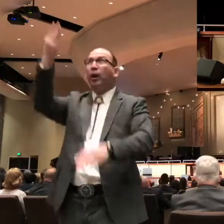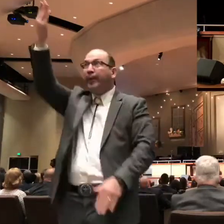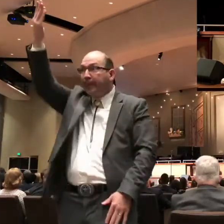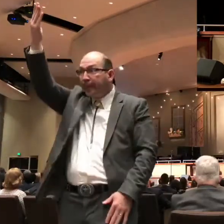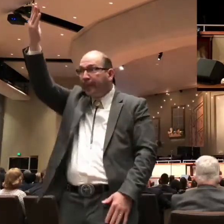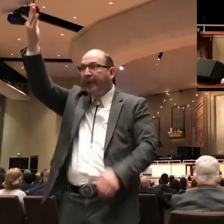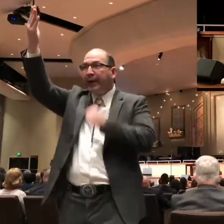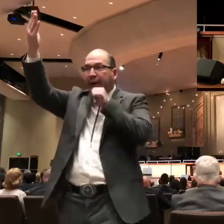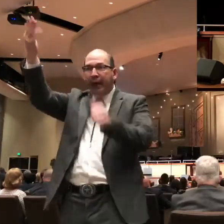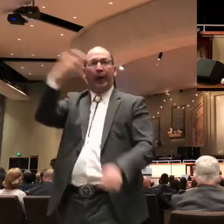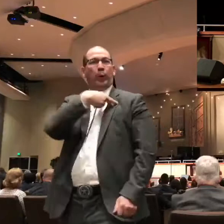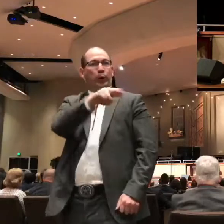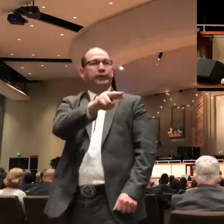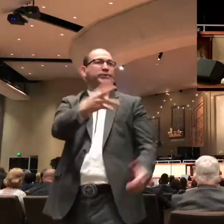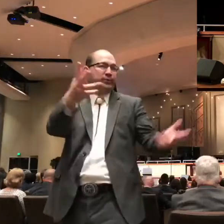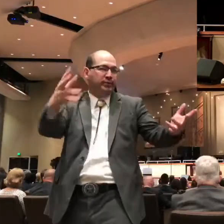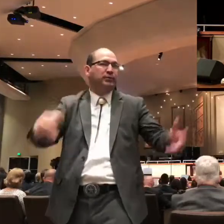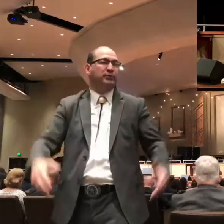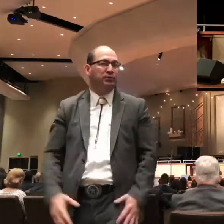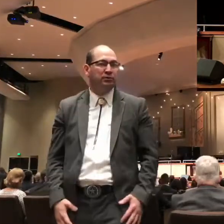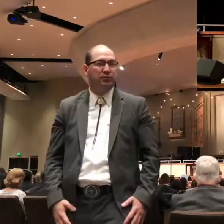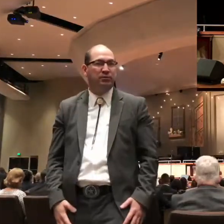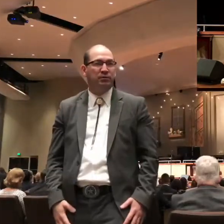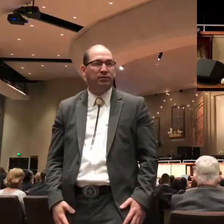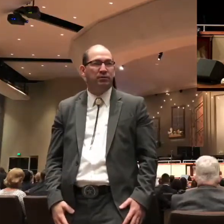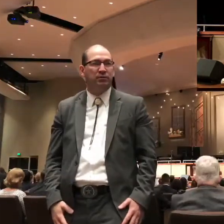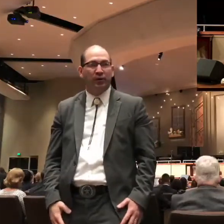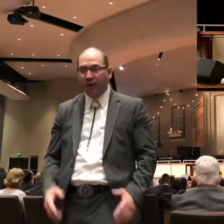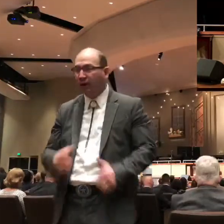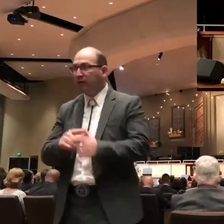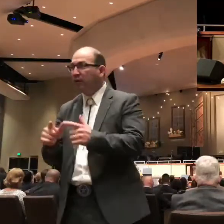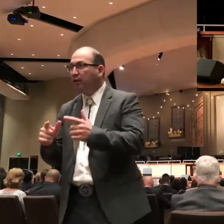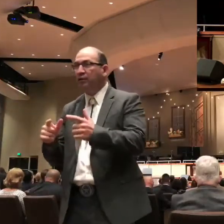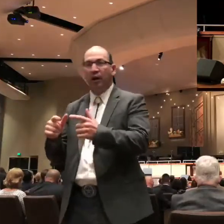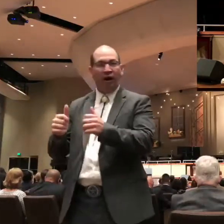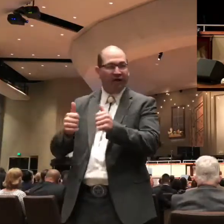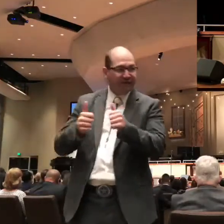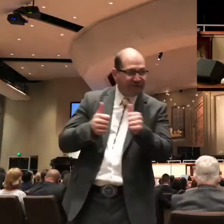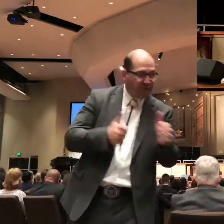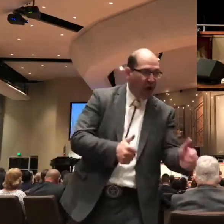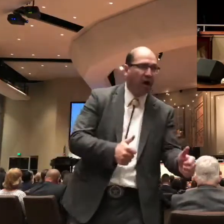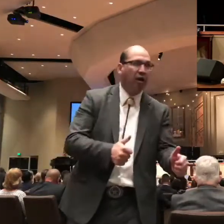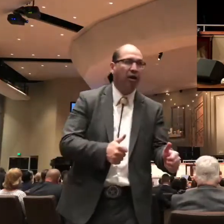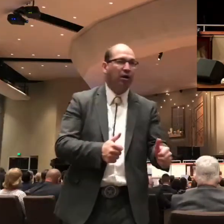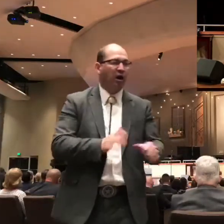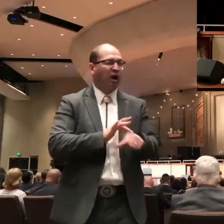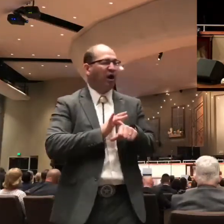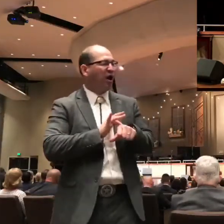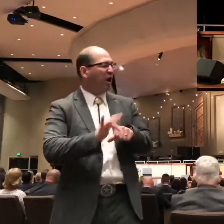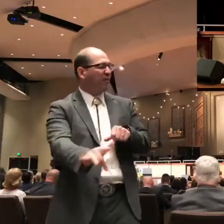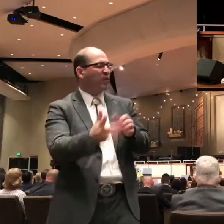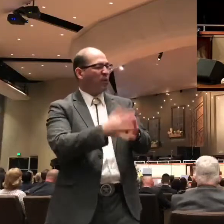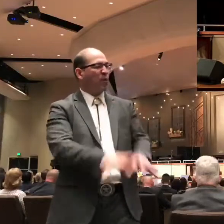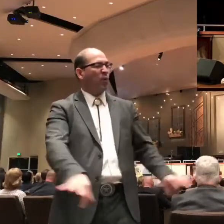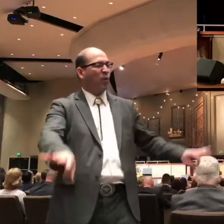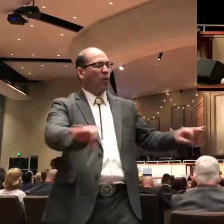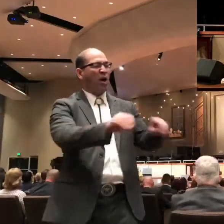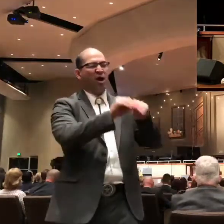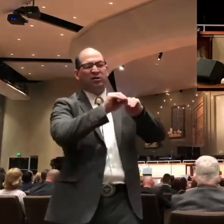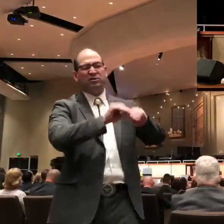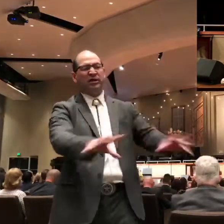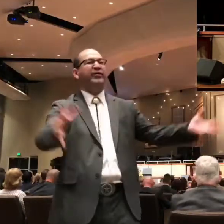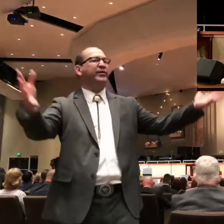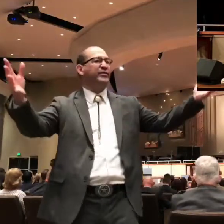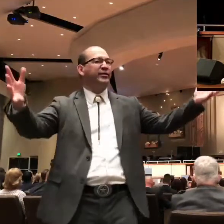Perilous pursuits, and then these become empty pursuits, ever learning, but never able to come to the knowledge of